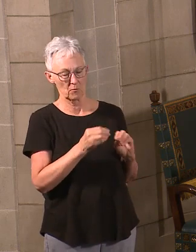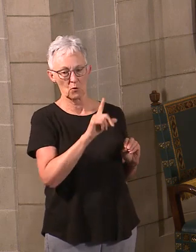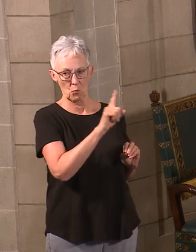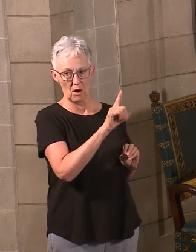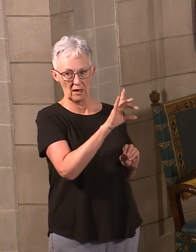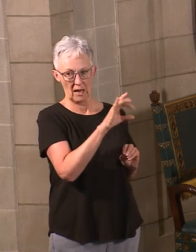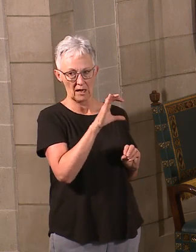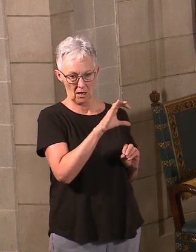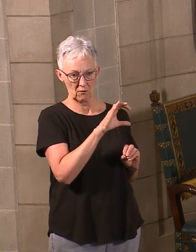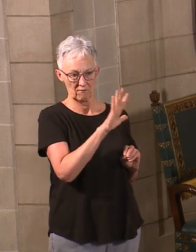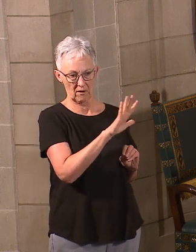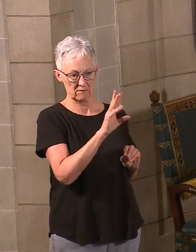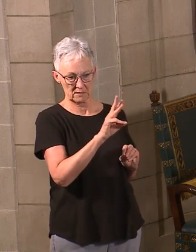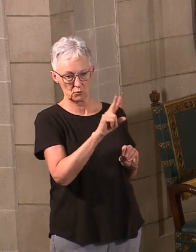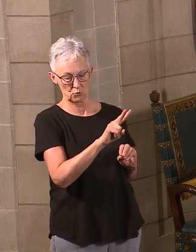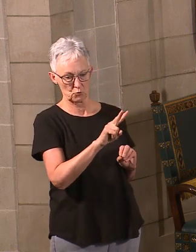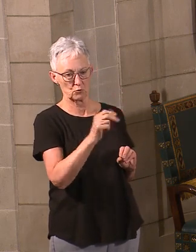1-800-652-1999.